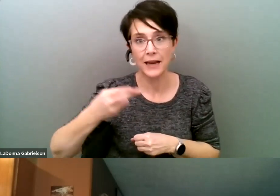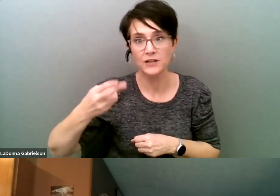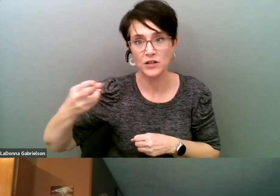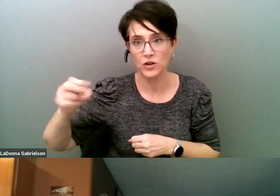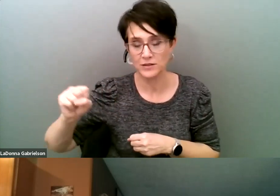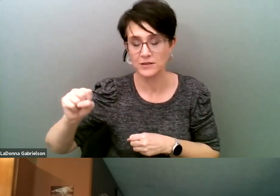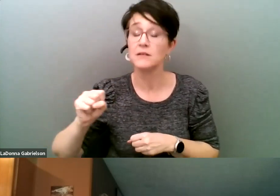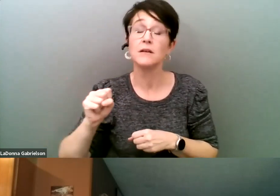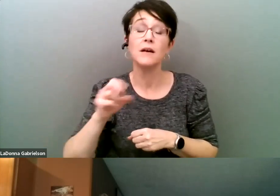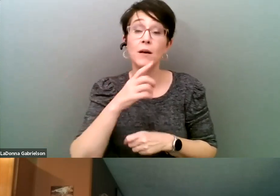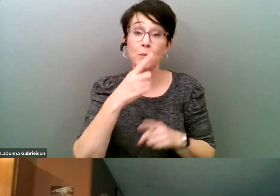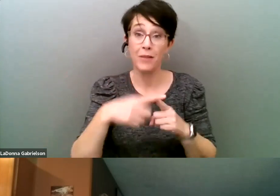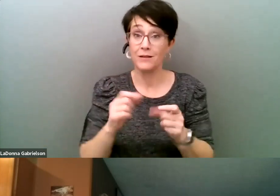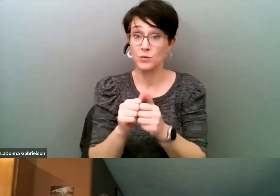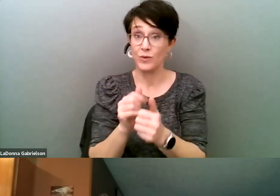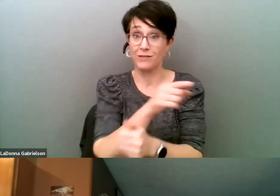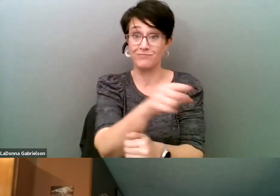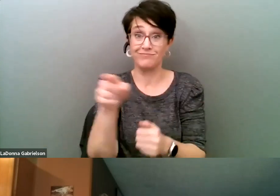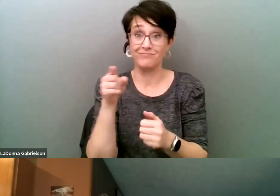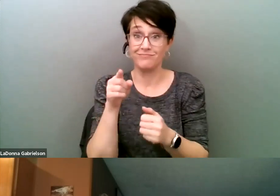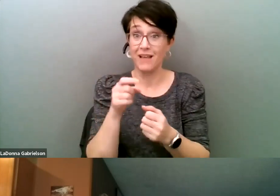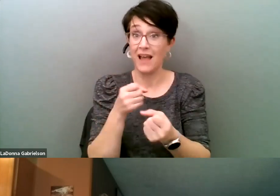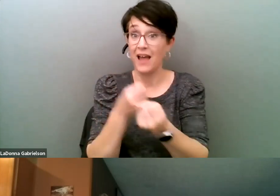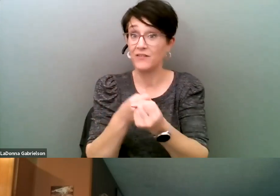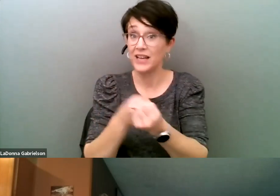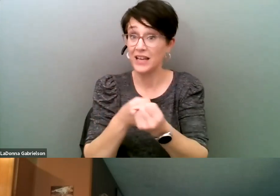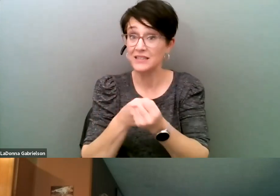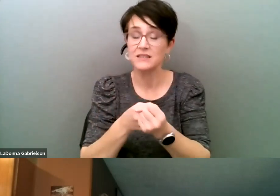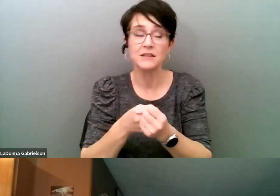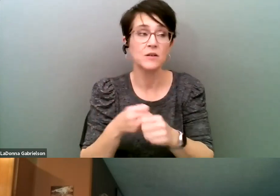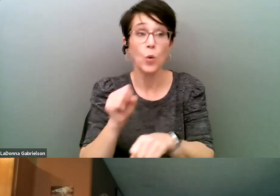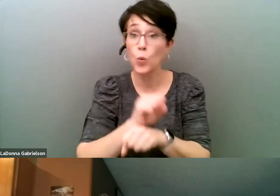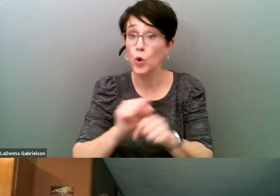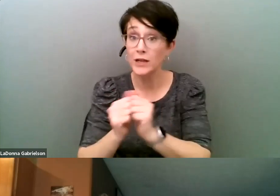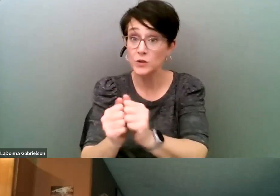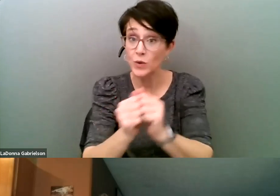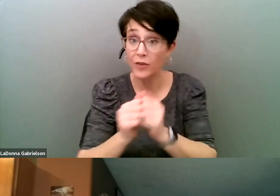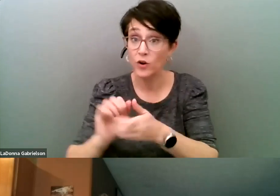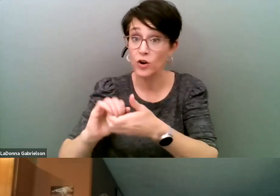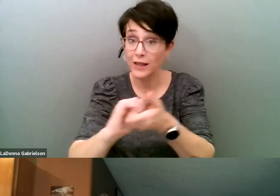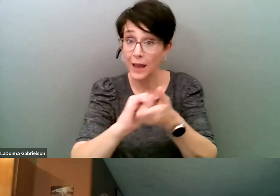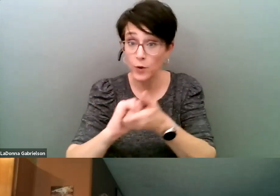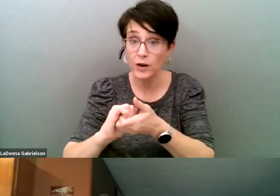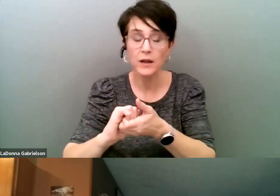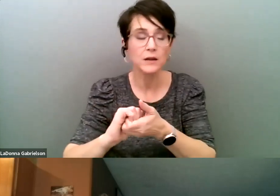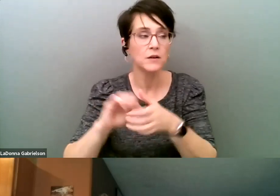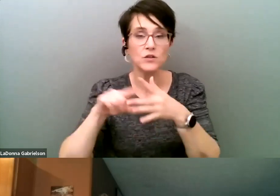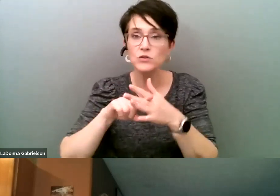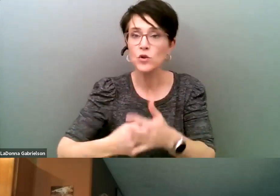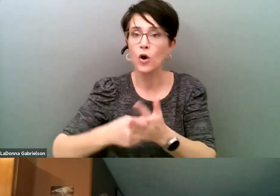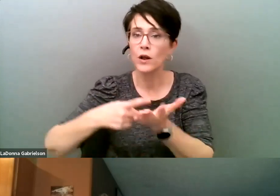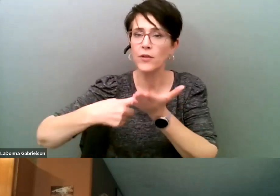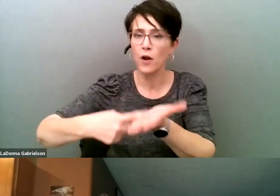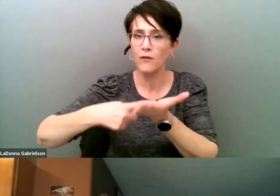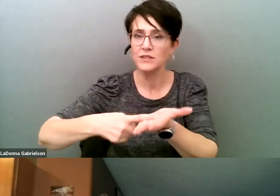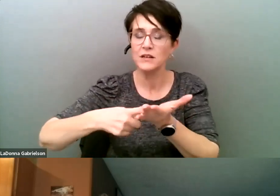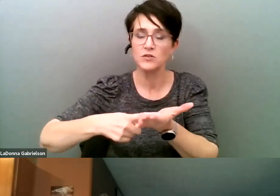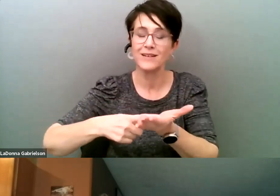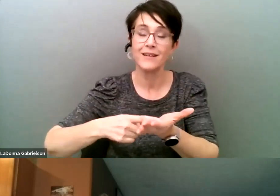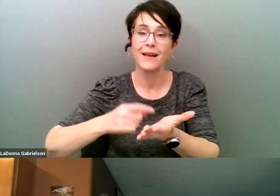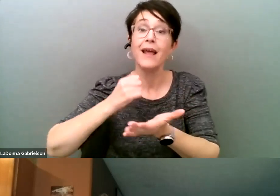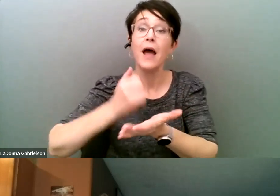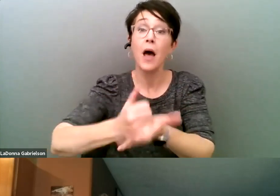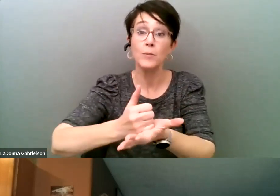advocates sort of working together and having the conversations, we can, you know, it helps us identify where